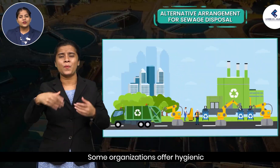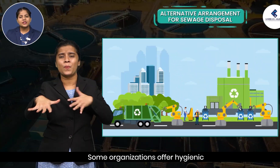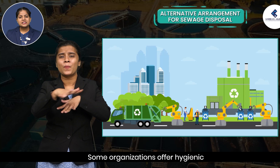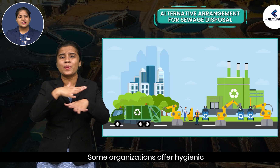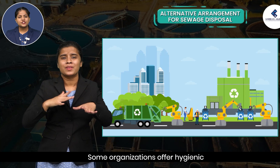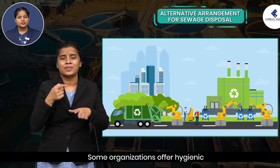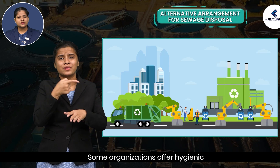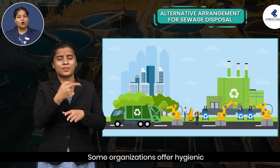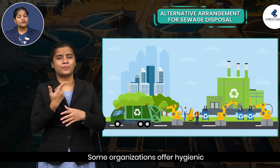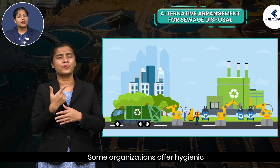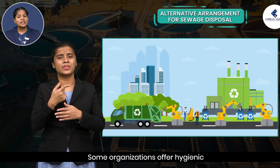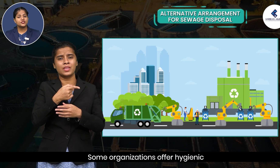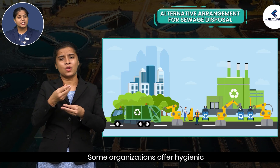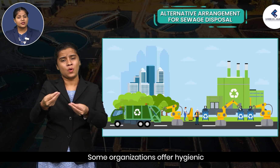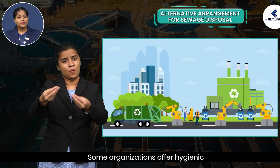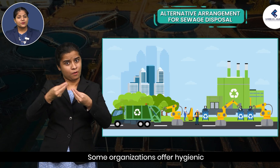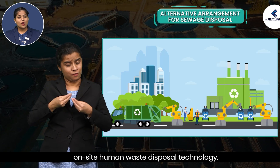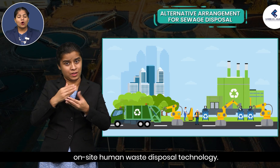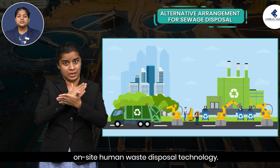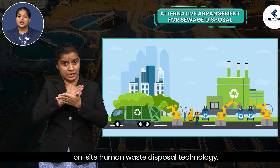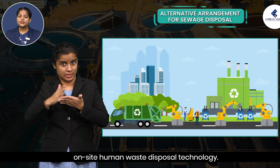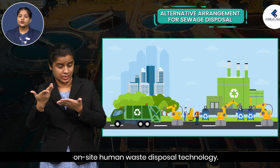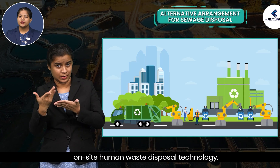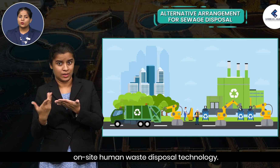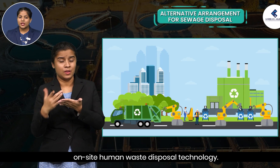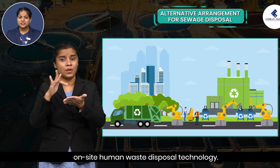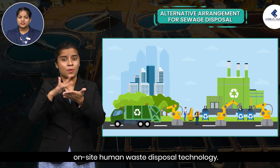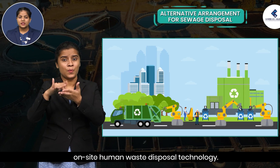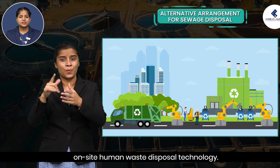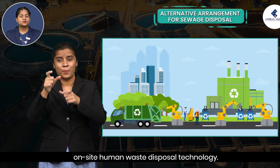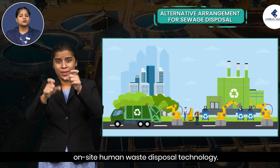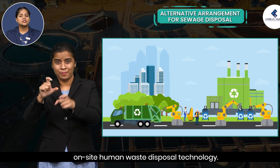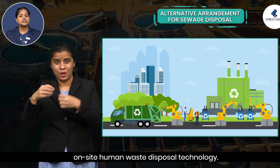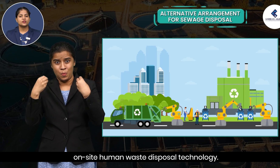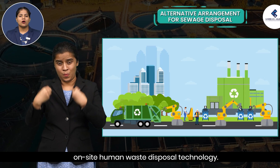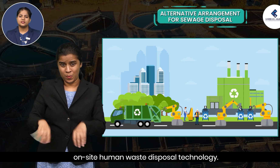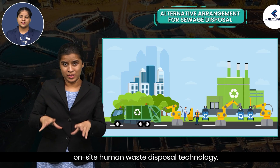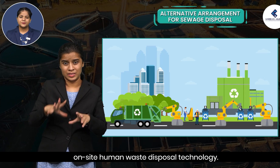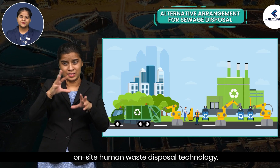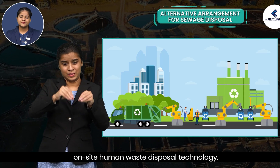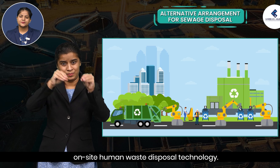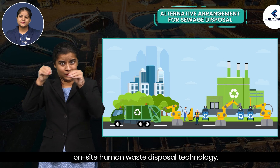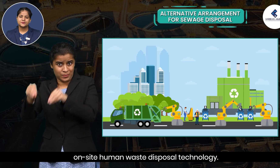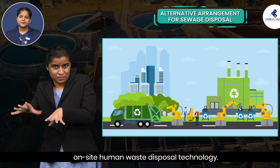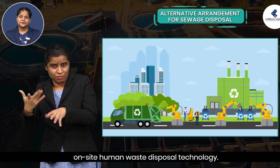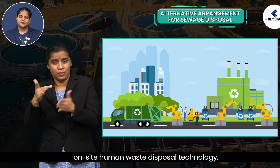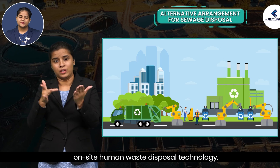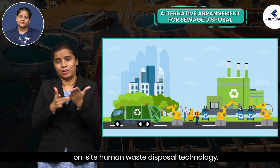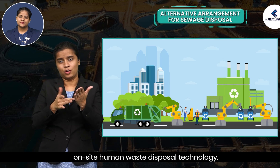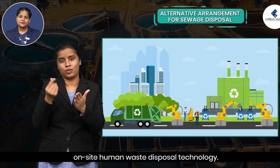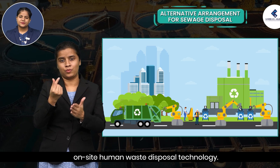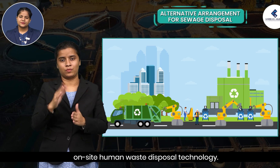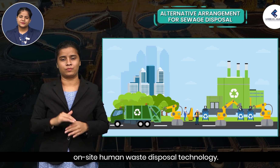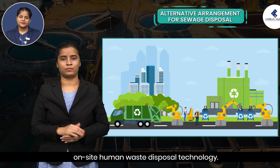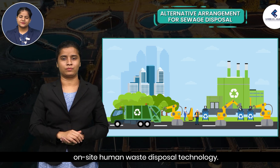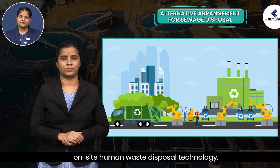Some organizations offer hygienic, on-site human waste disposal technology.